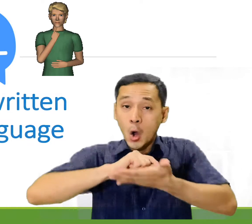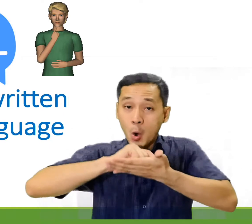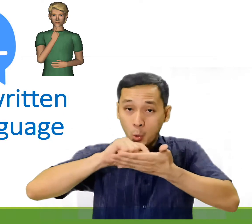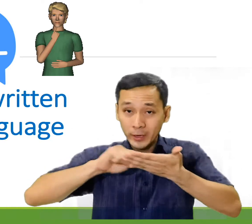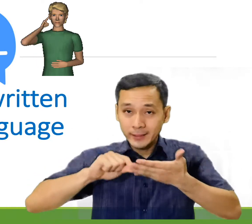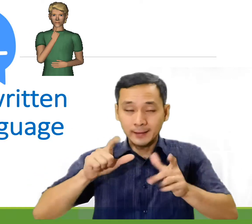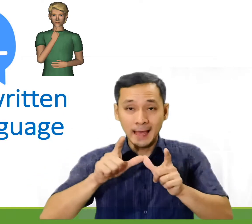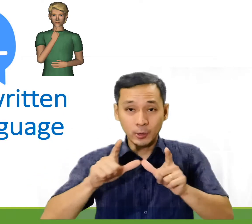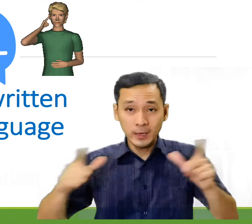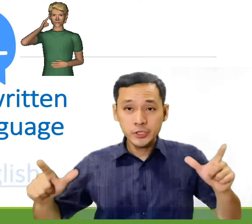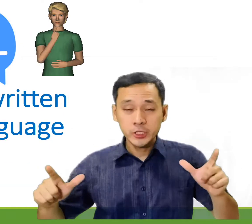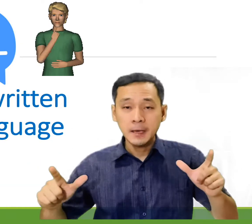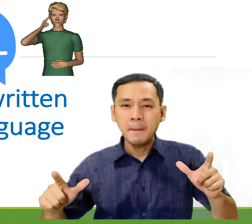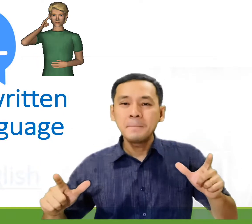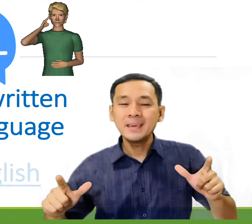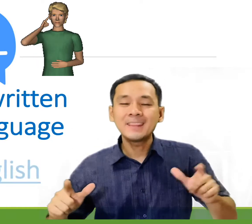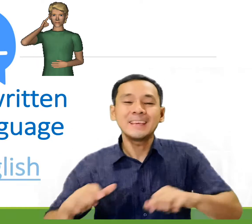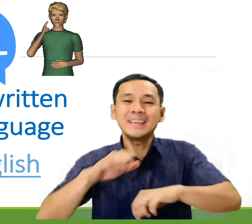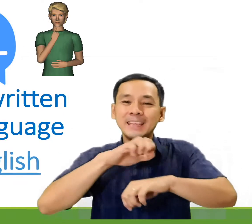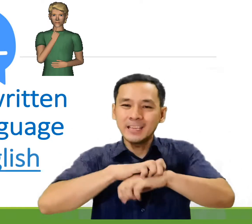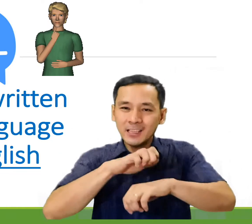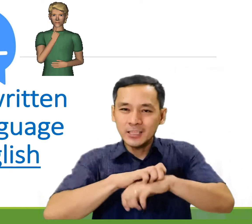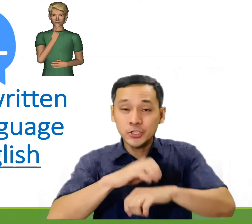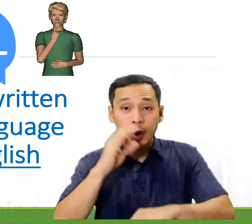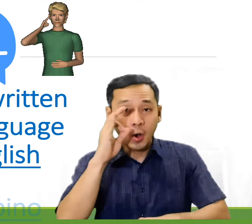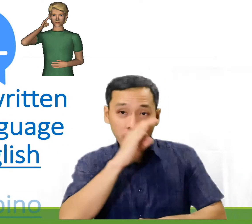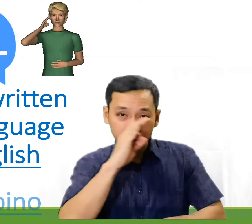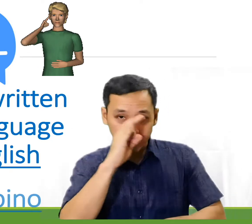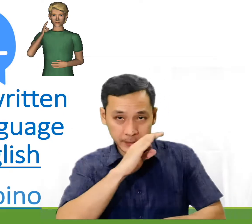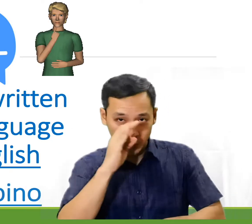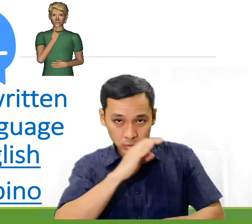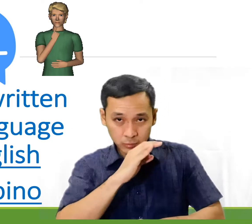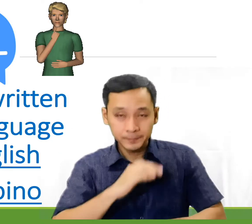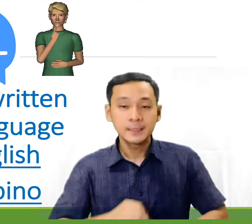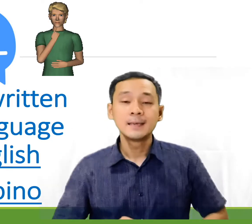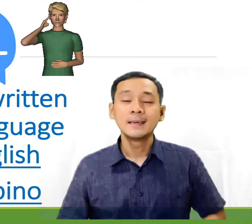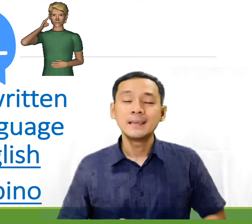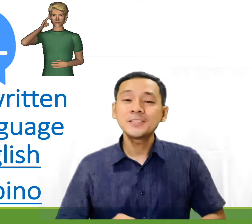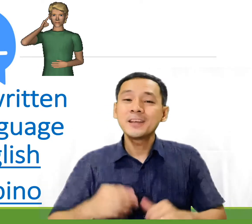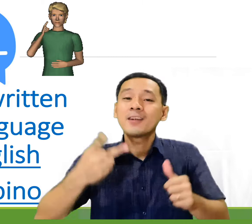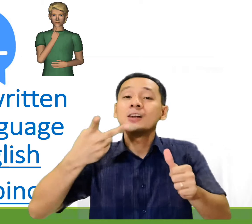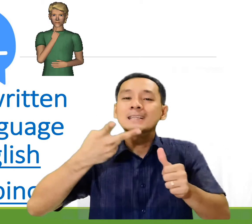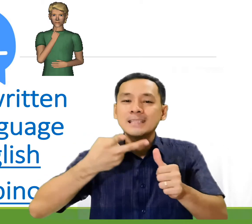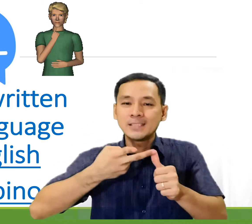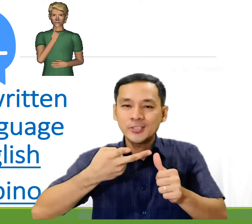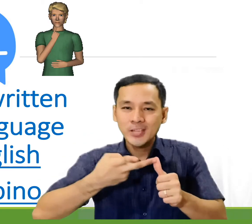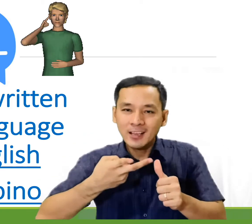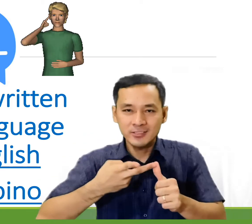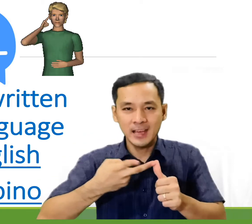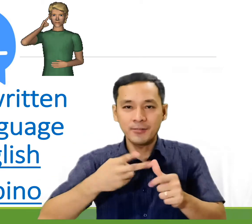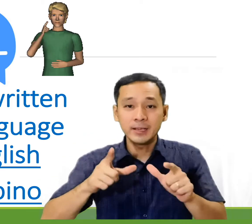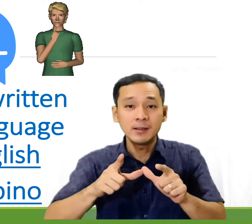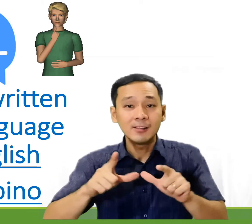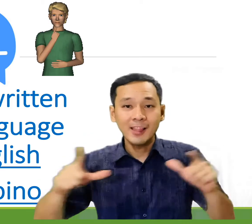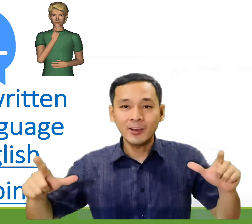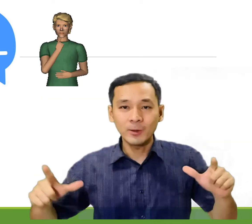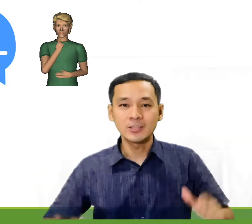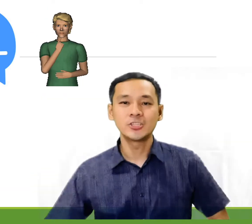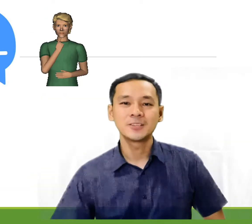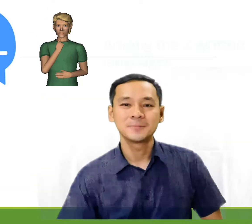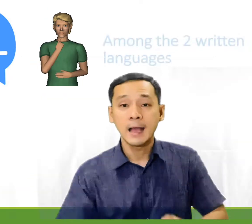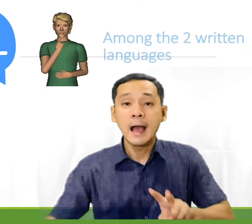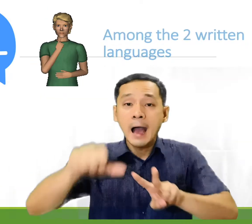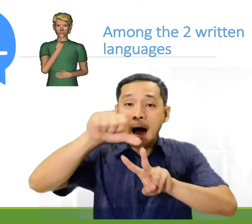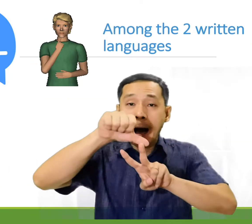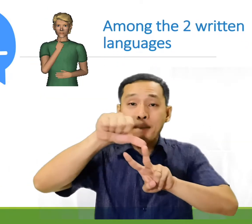language. Written language, be it in English or Filipino, is their secondary